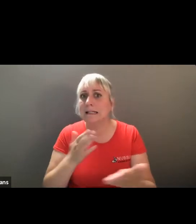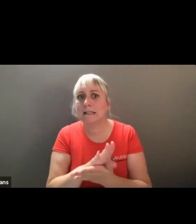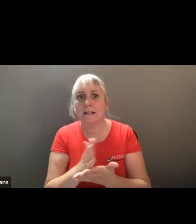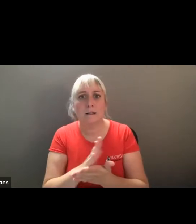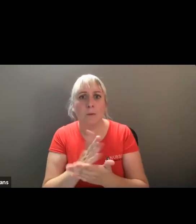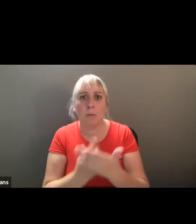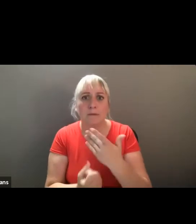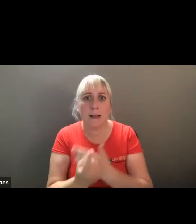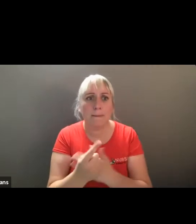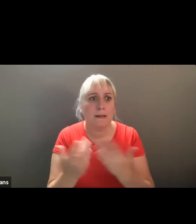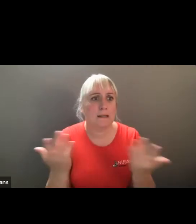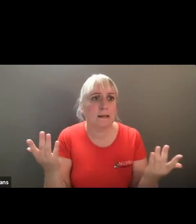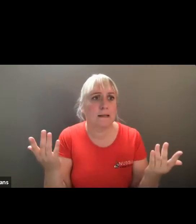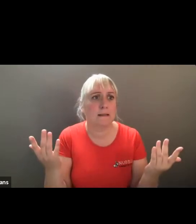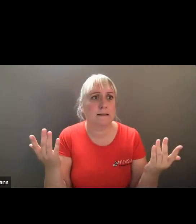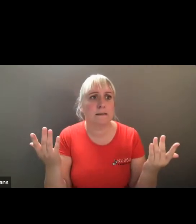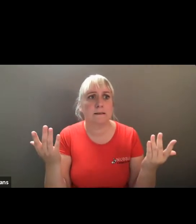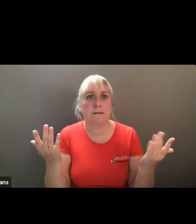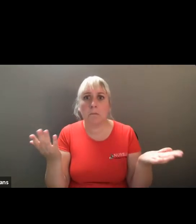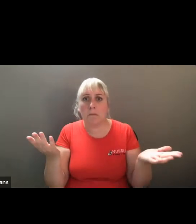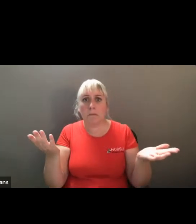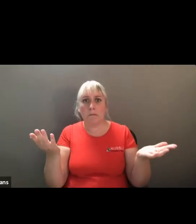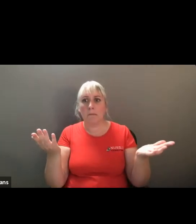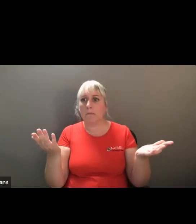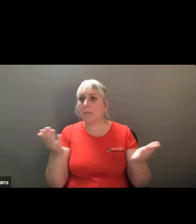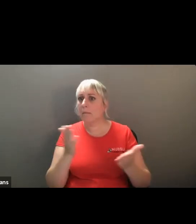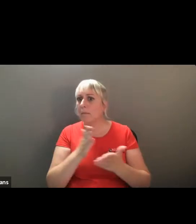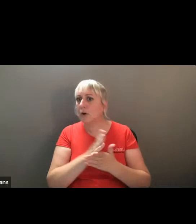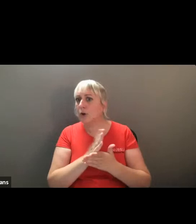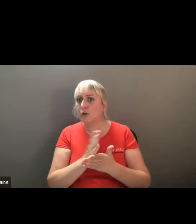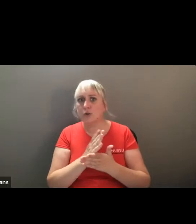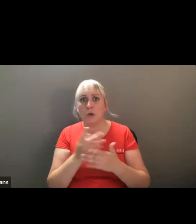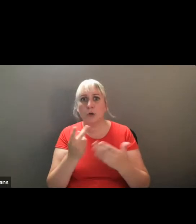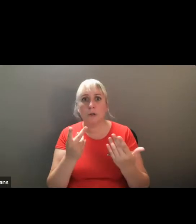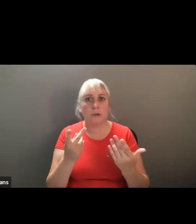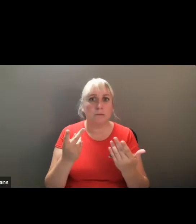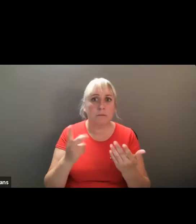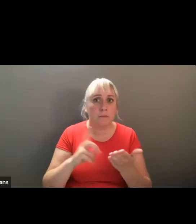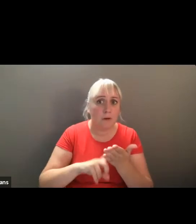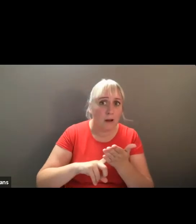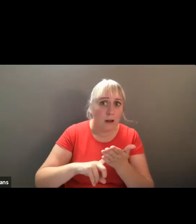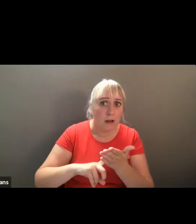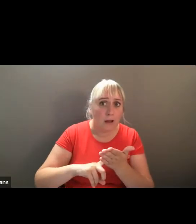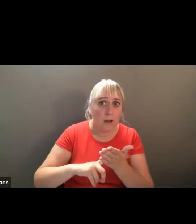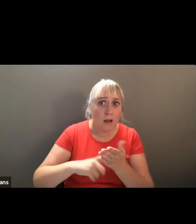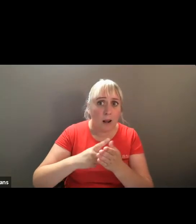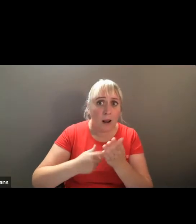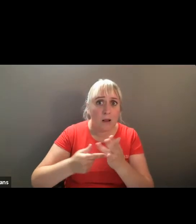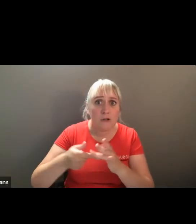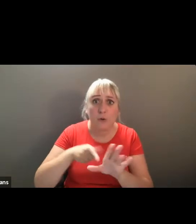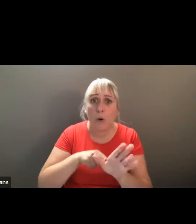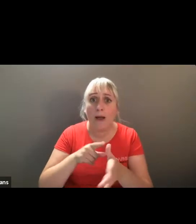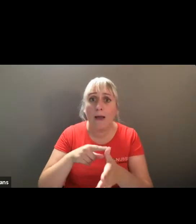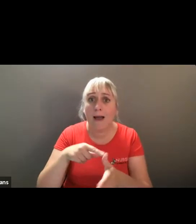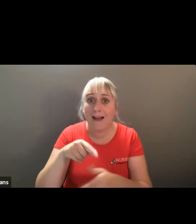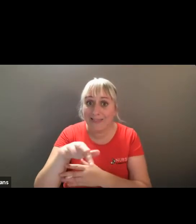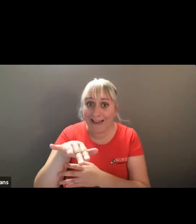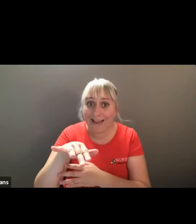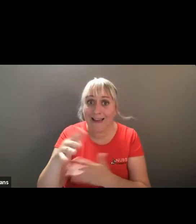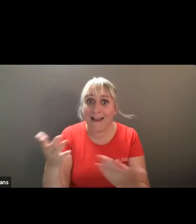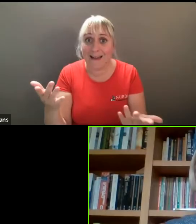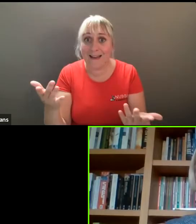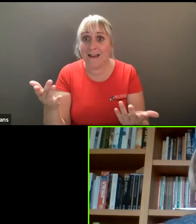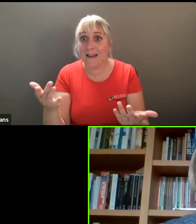don't know if one of the organisers wants to hand over. I'm not sure if we have Latoya who's able to make her